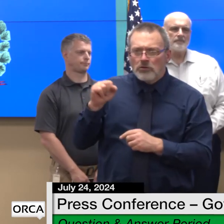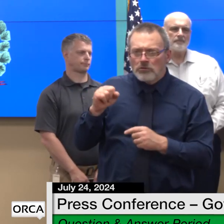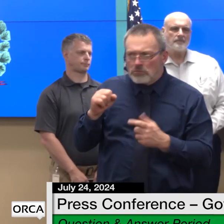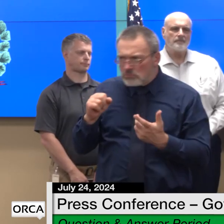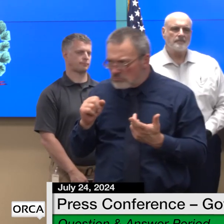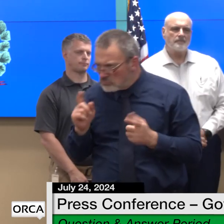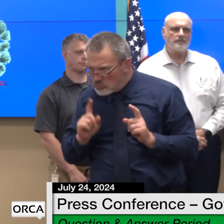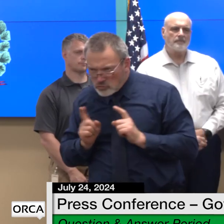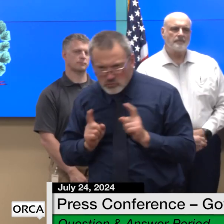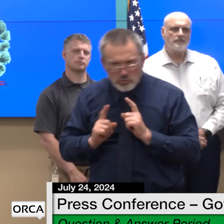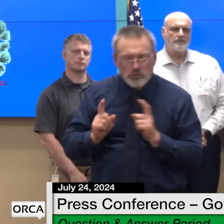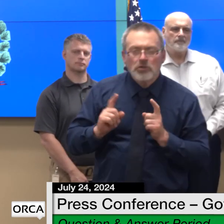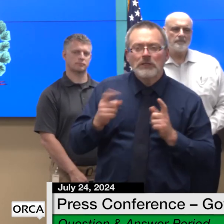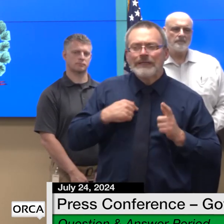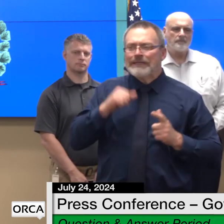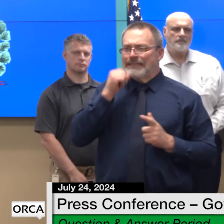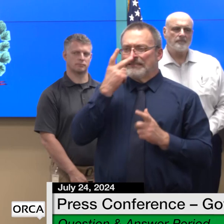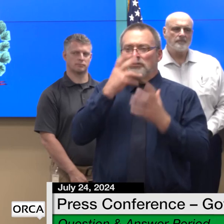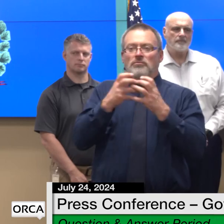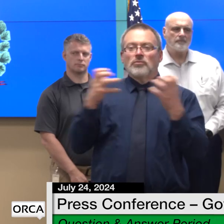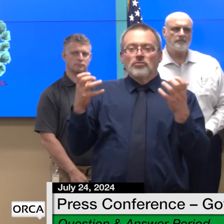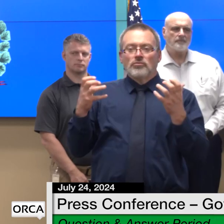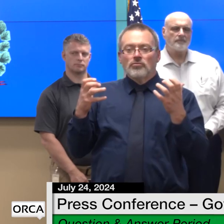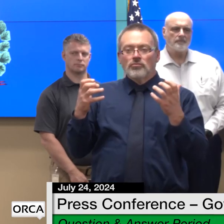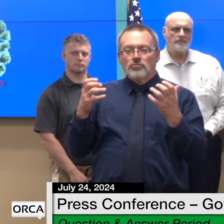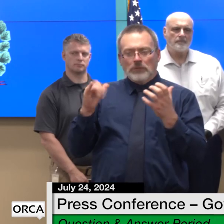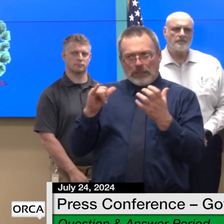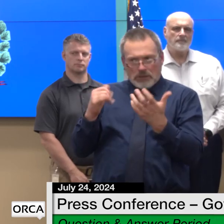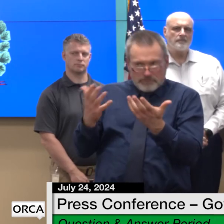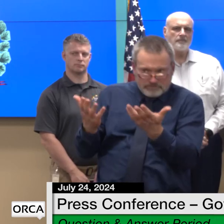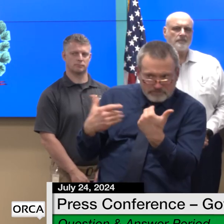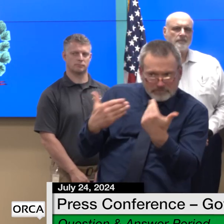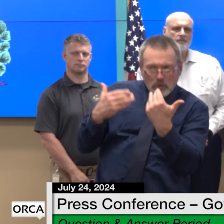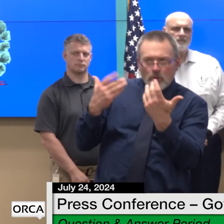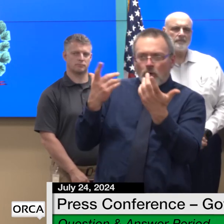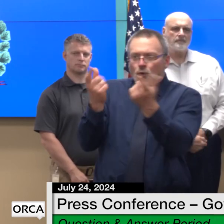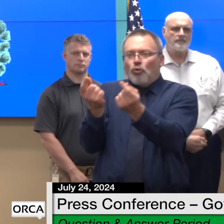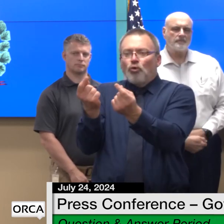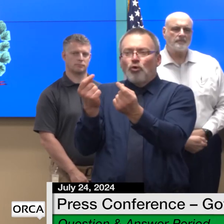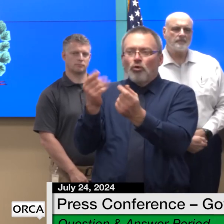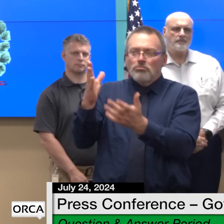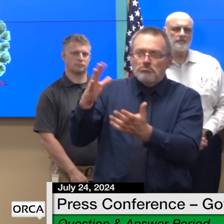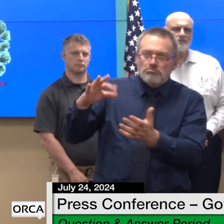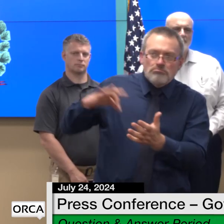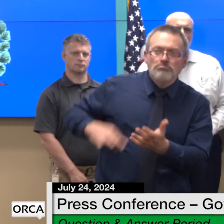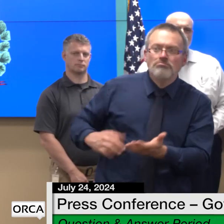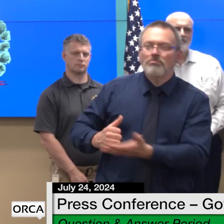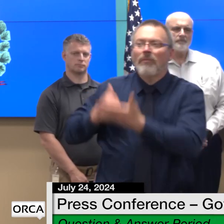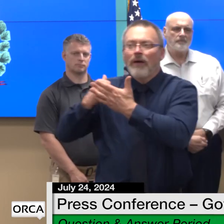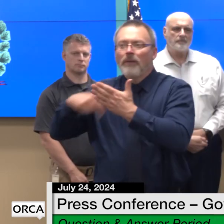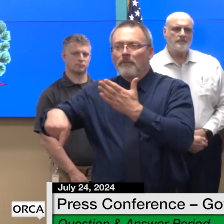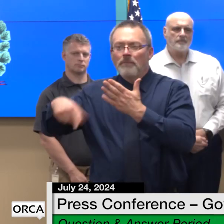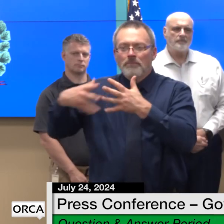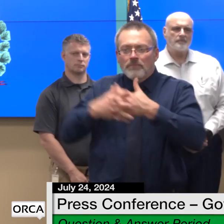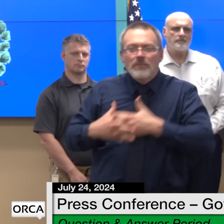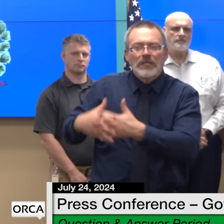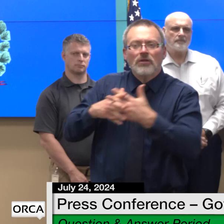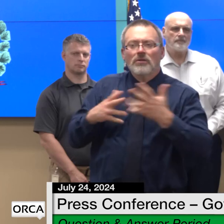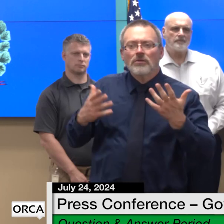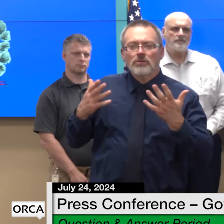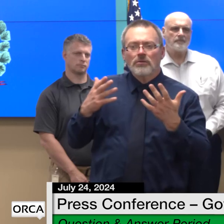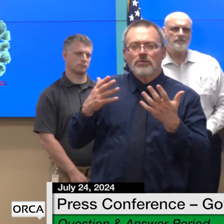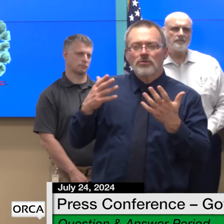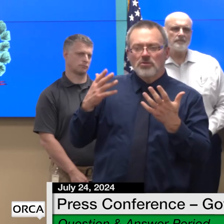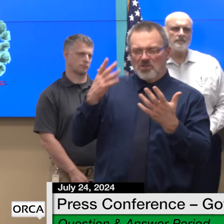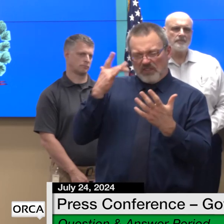more about her and what her agenda is and why she's the right choice.